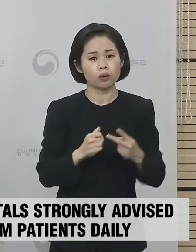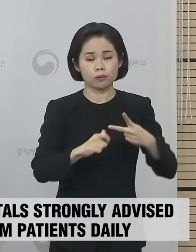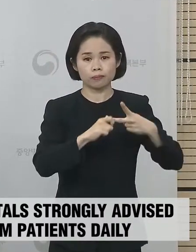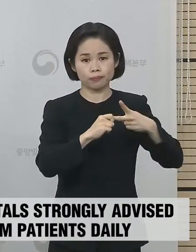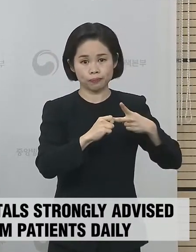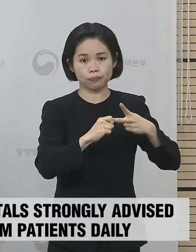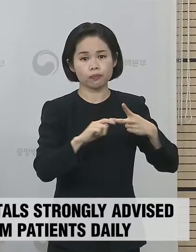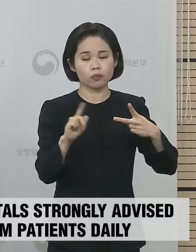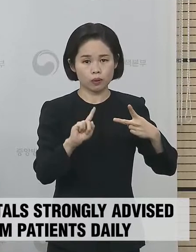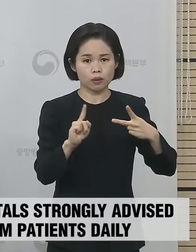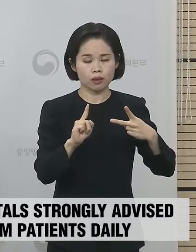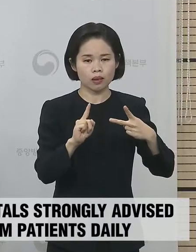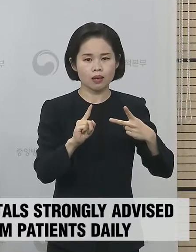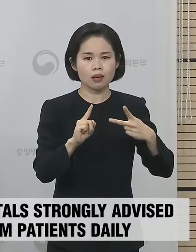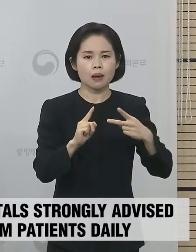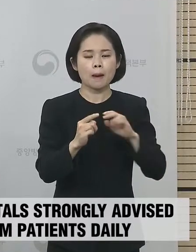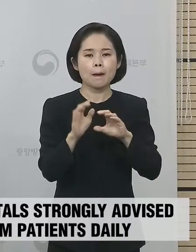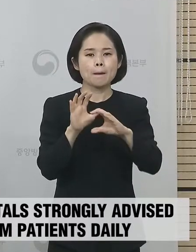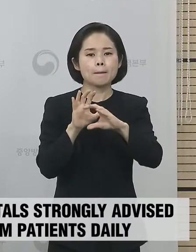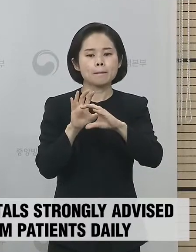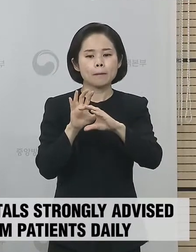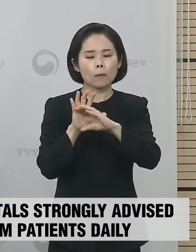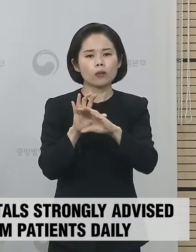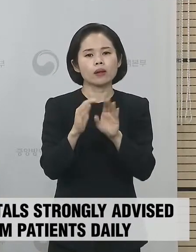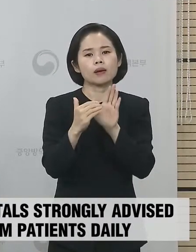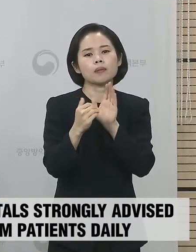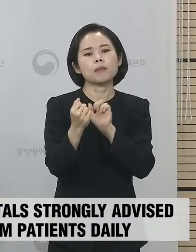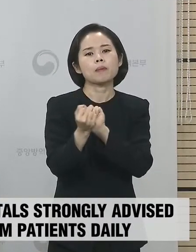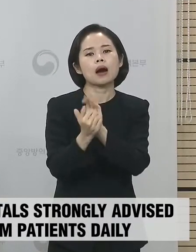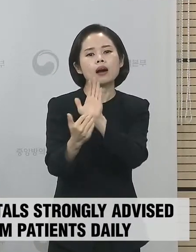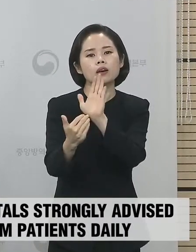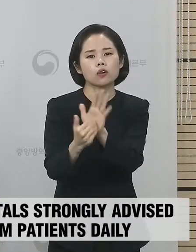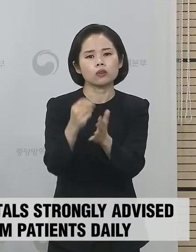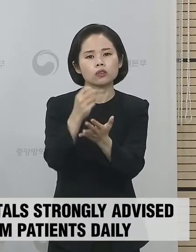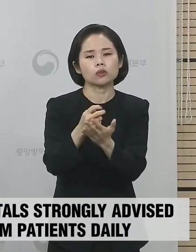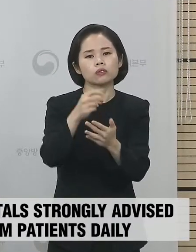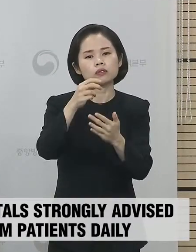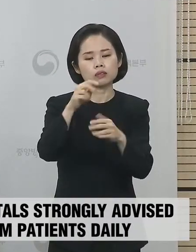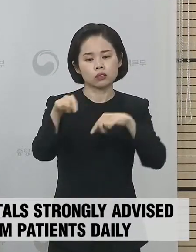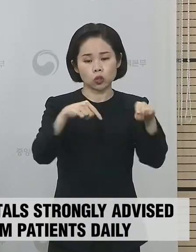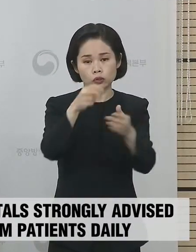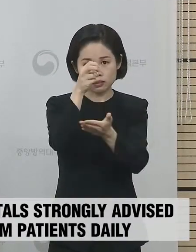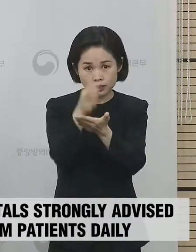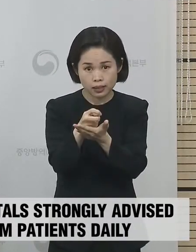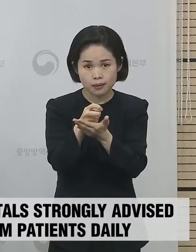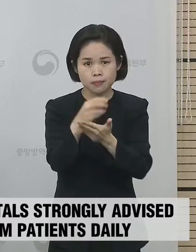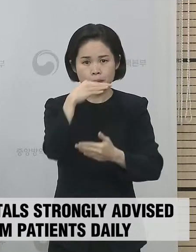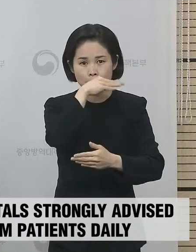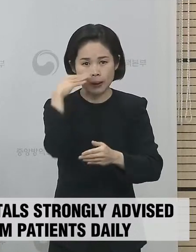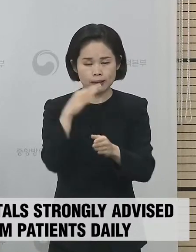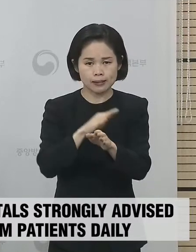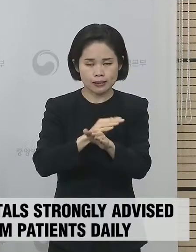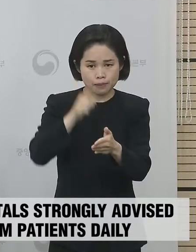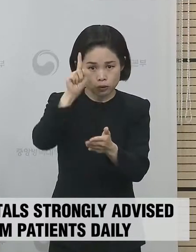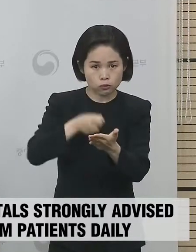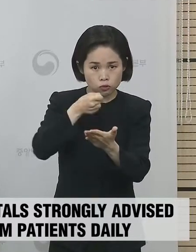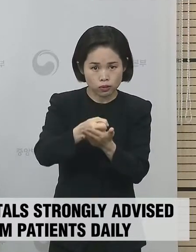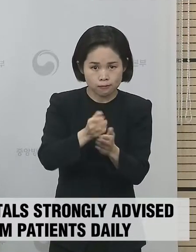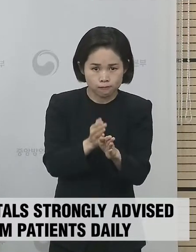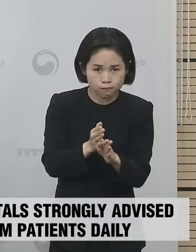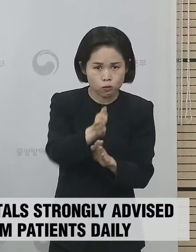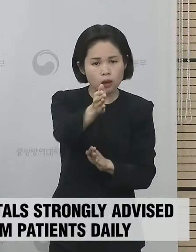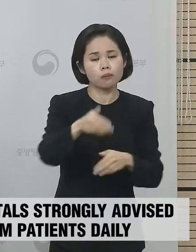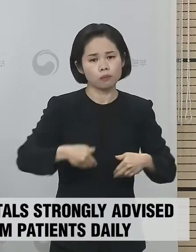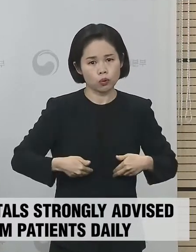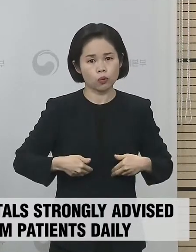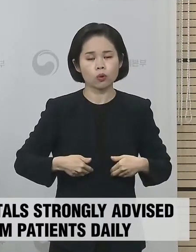and it was a great pity to witness such trends. And second, it is very important that we see a continuity